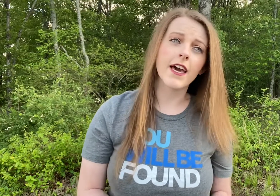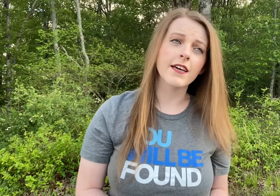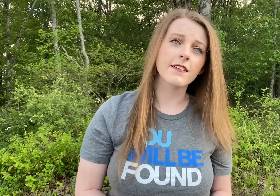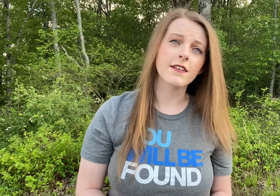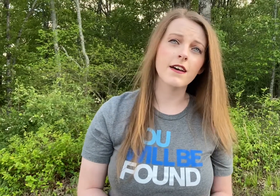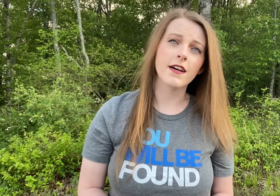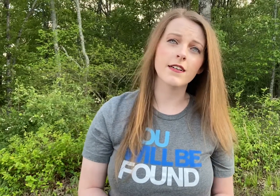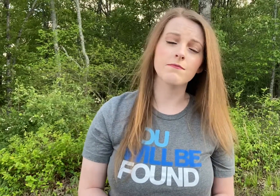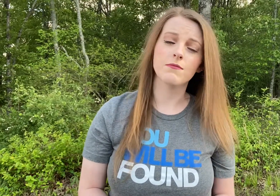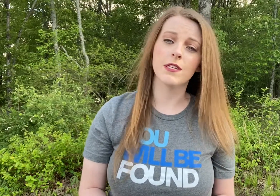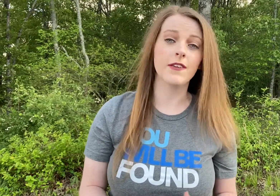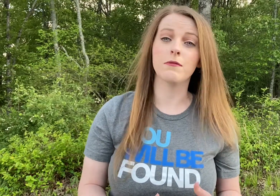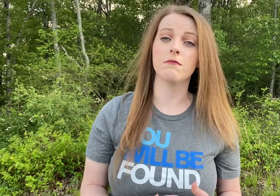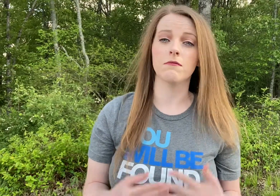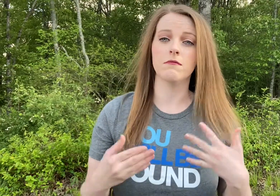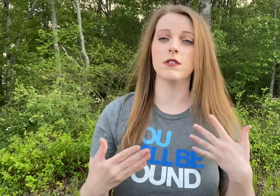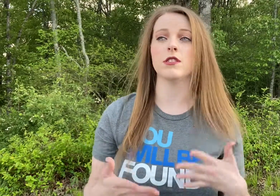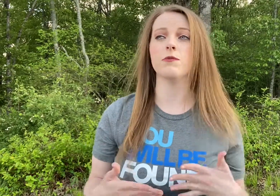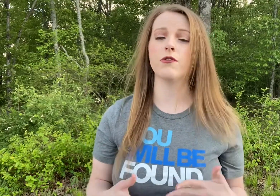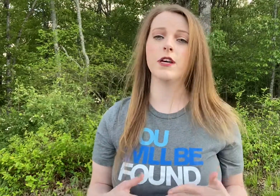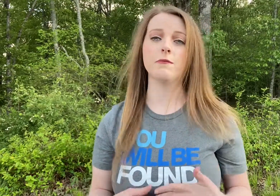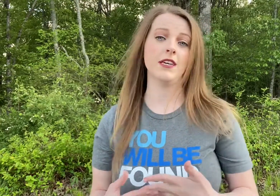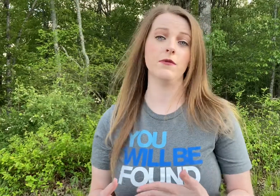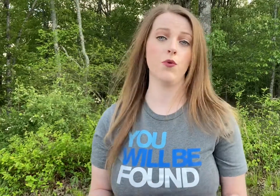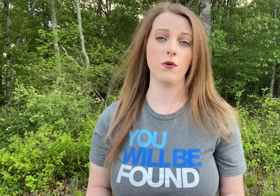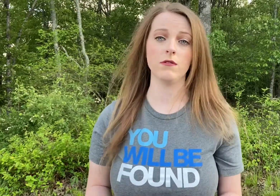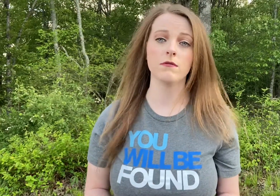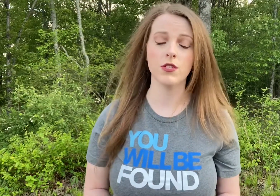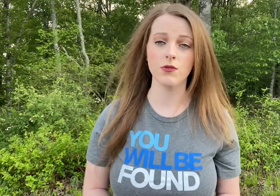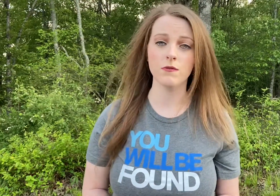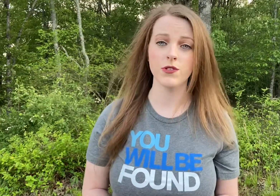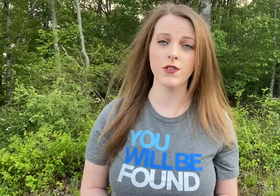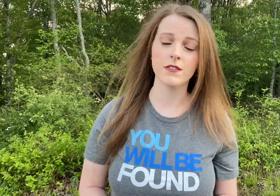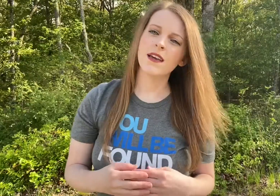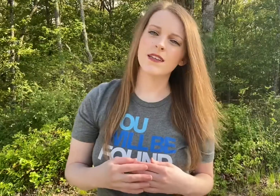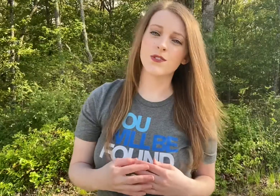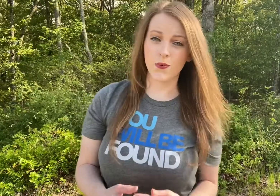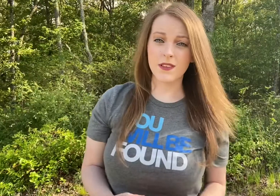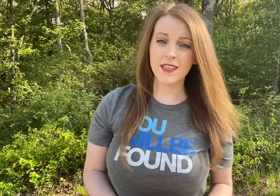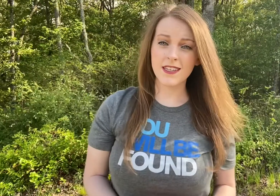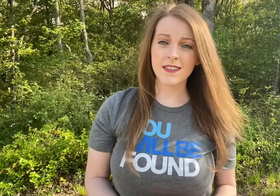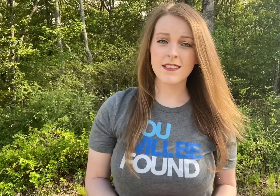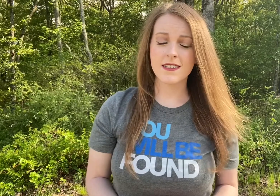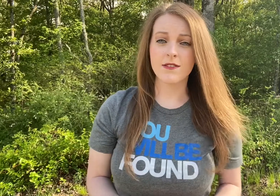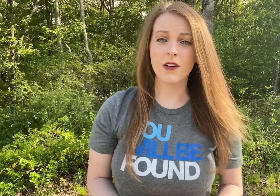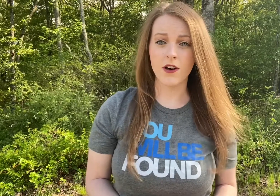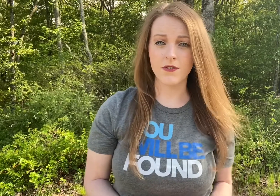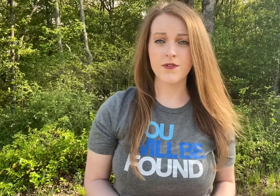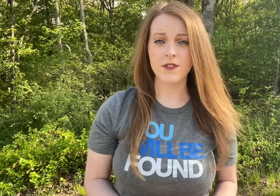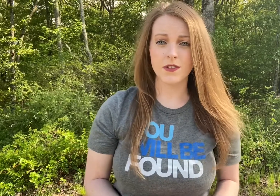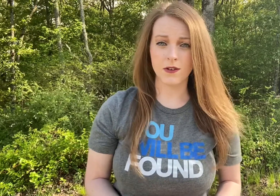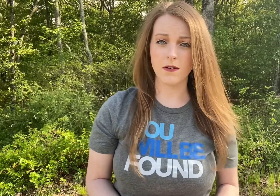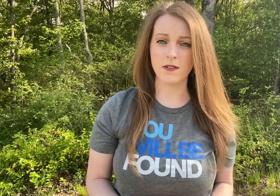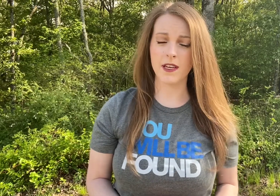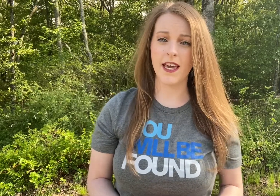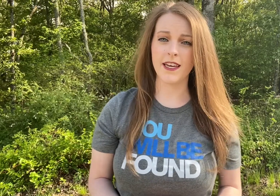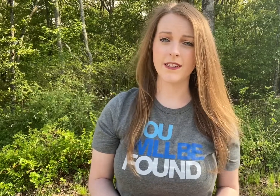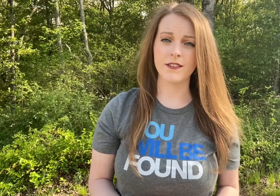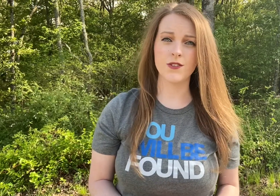and it just motivated me even more to do this. It's one thing to love the song and to